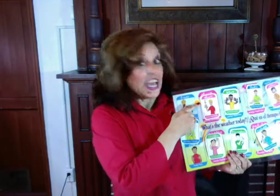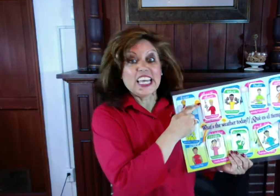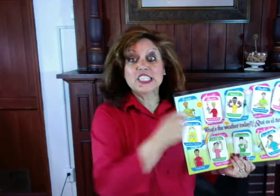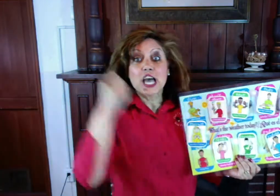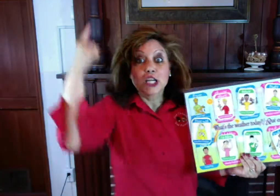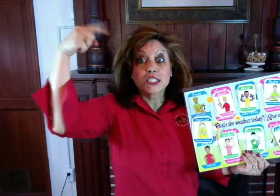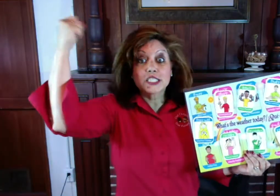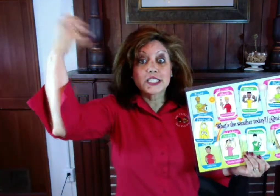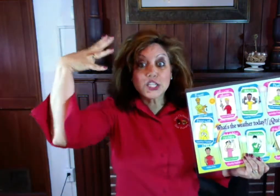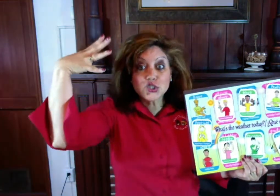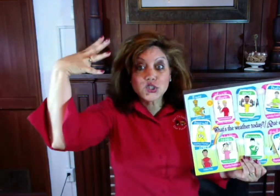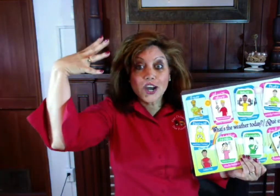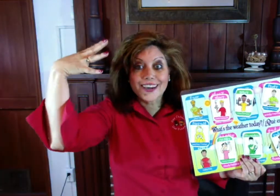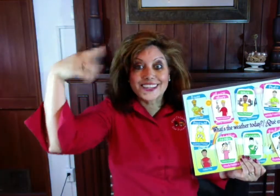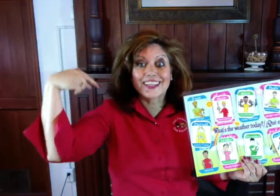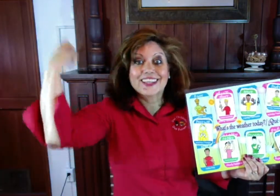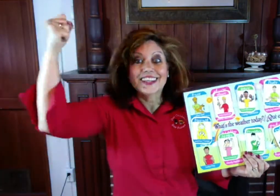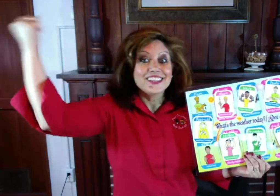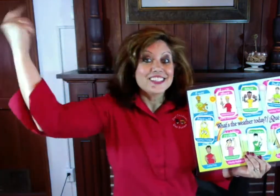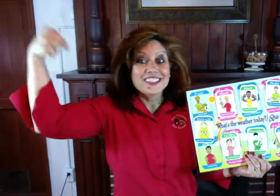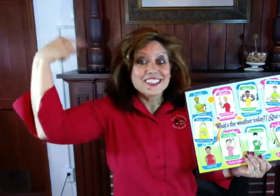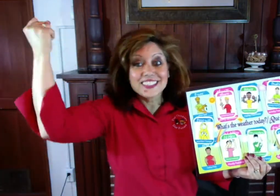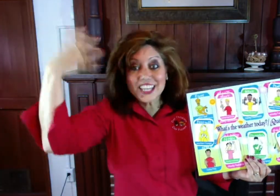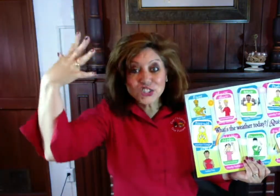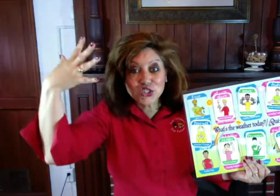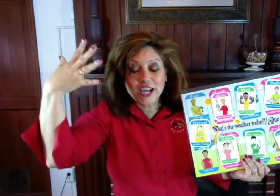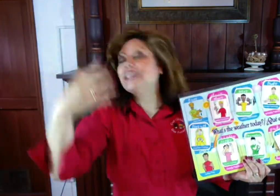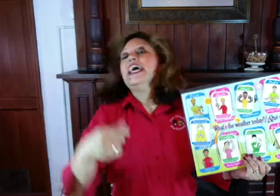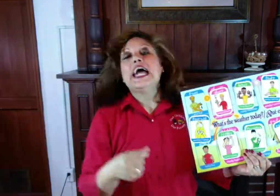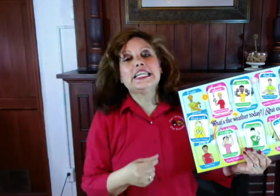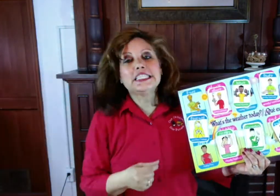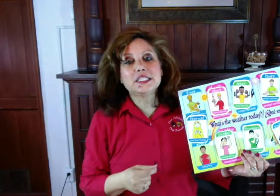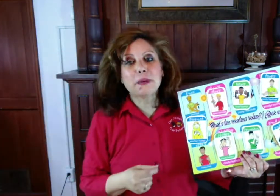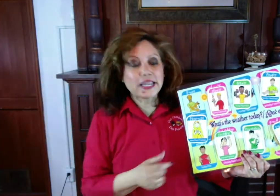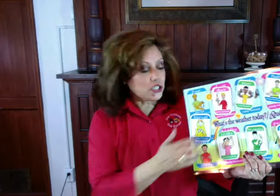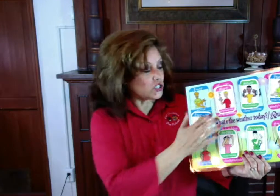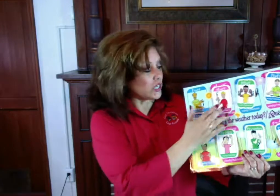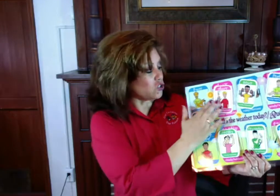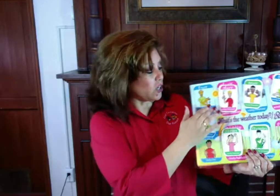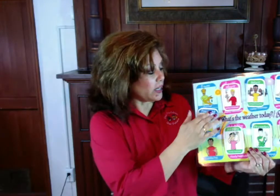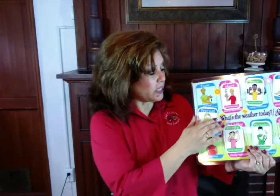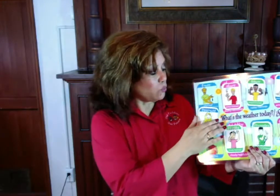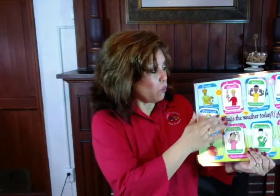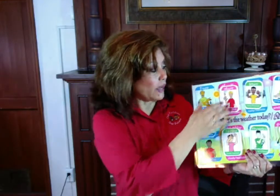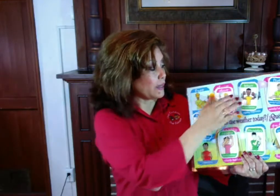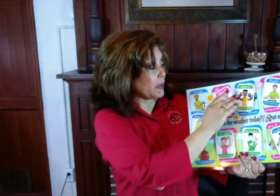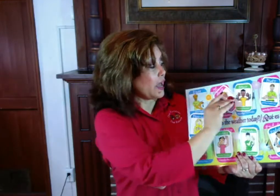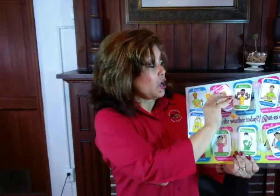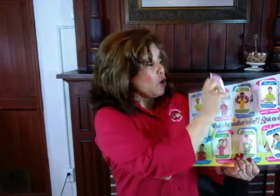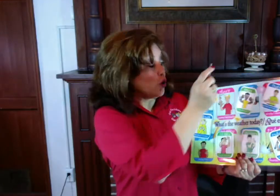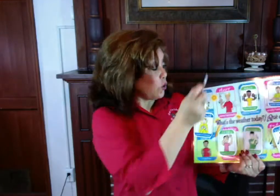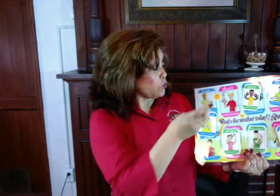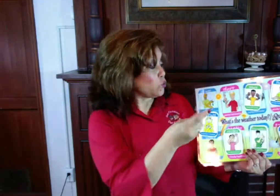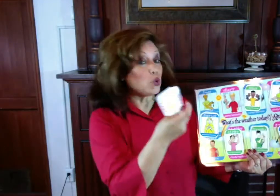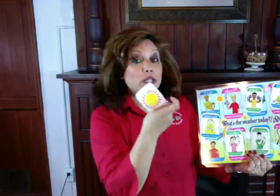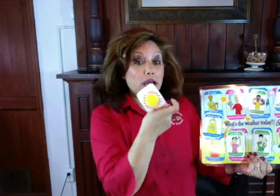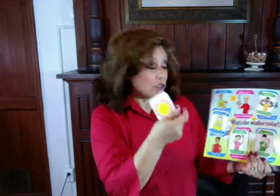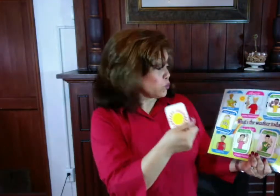is sunshine. Sunshine. And in Spanish, sunshine is what? Sol,